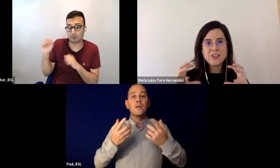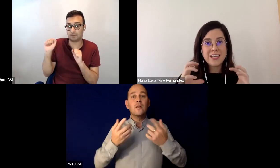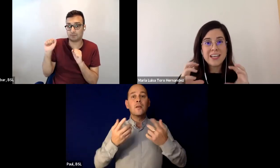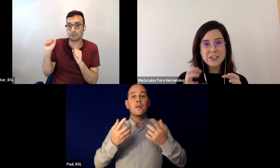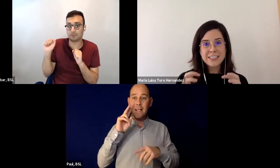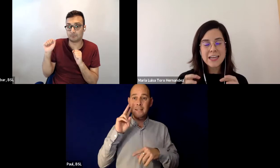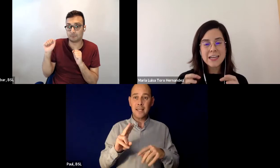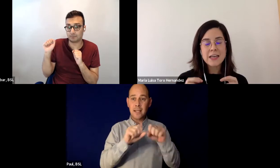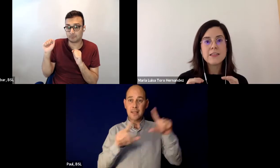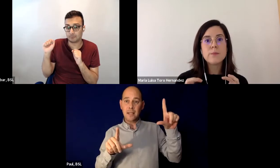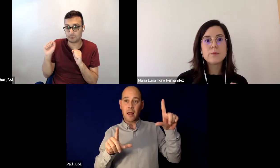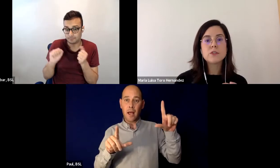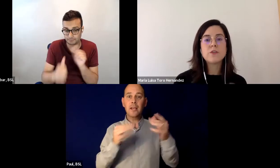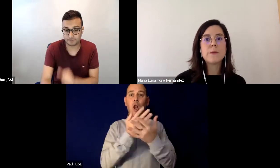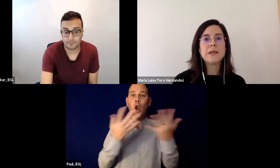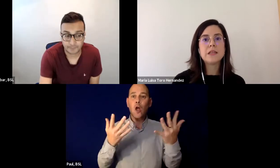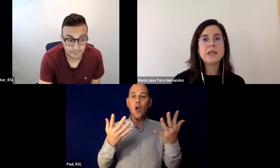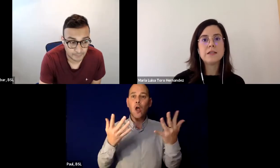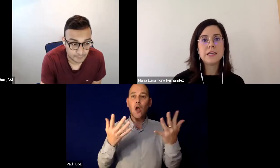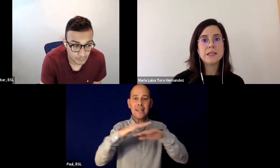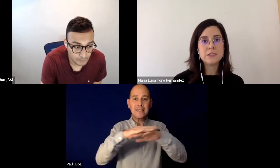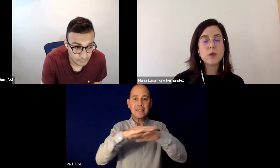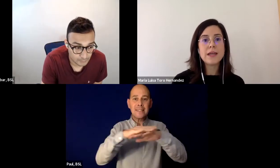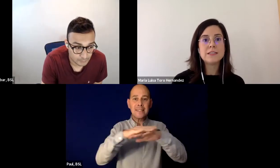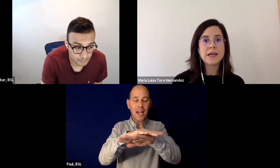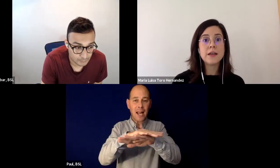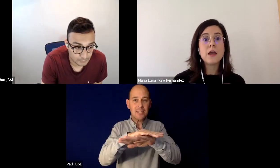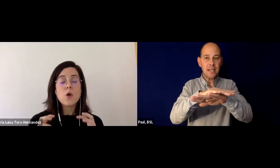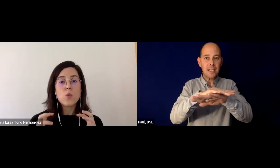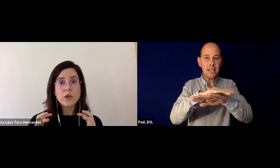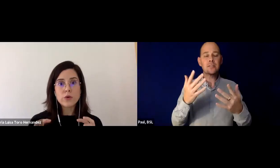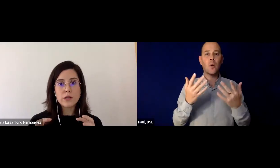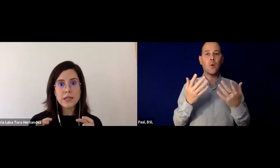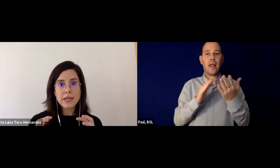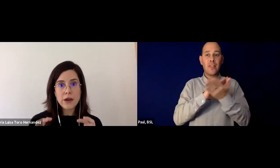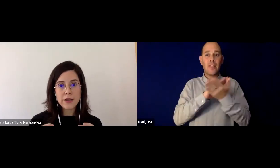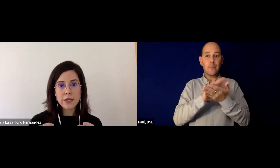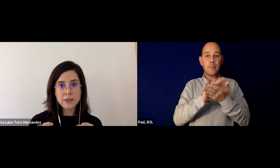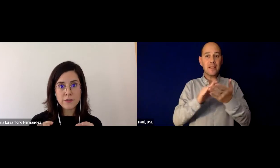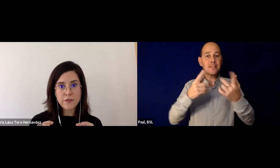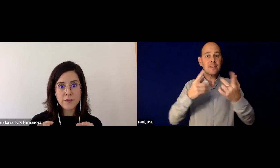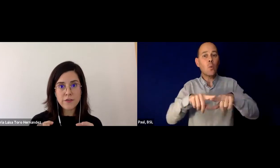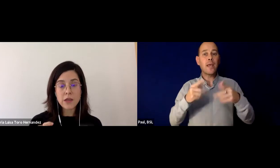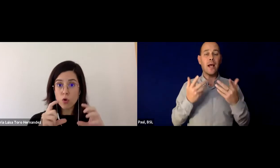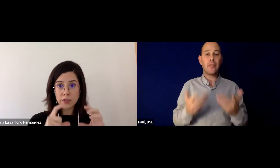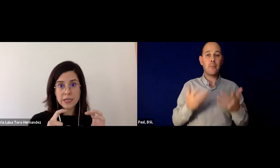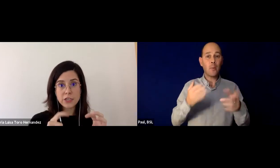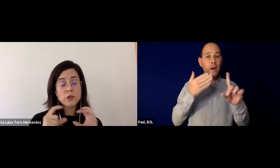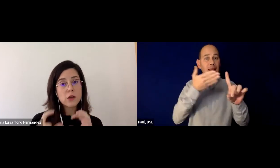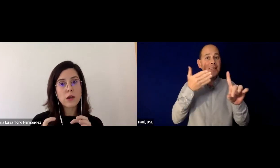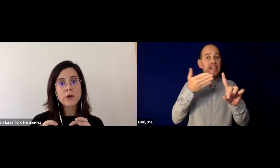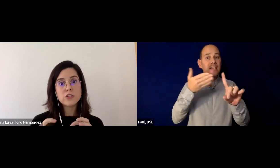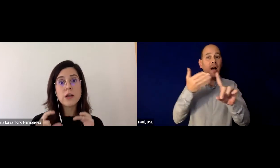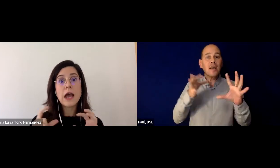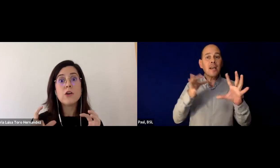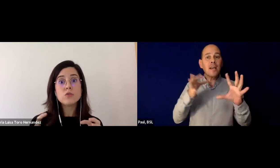that intersect, and the purpose of depicting it in this way is that we currently are identifying coordination